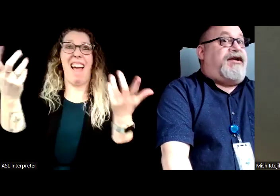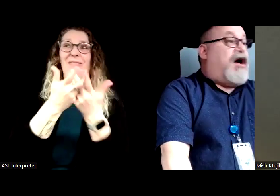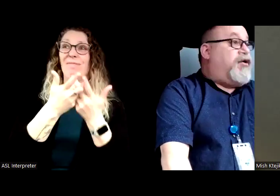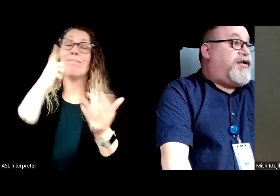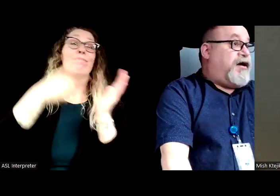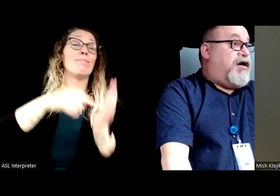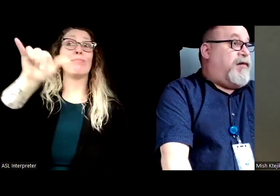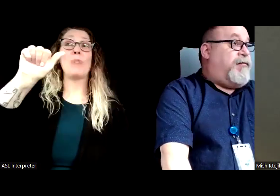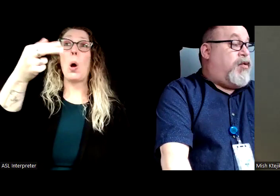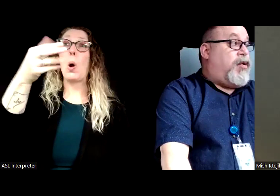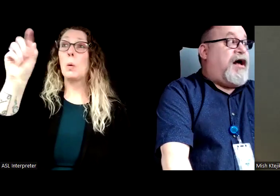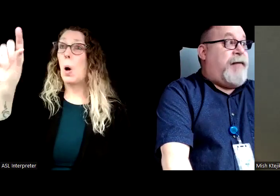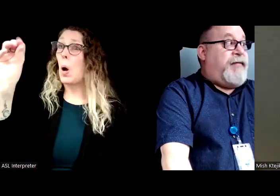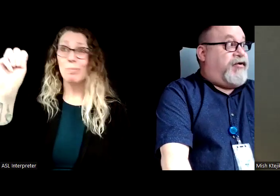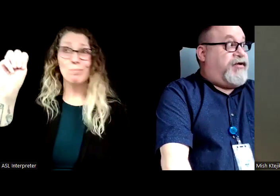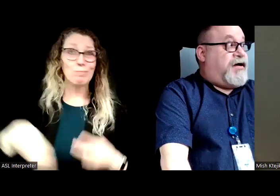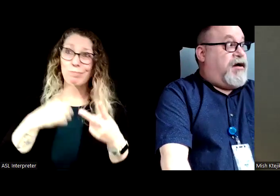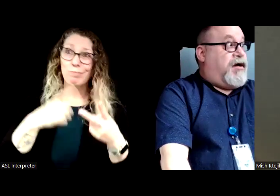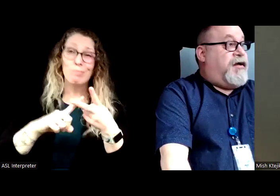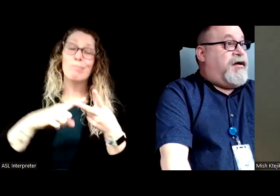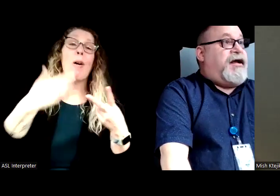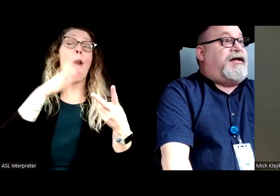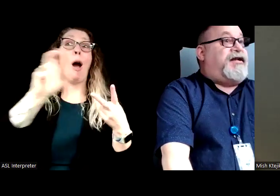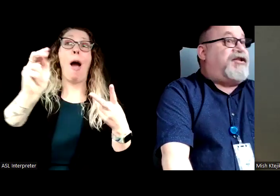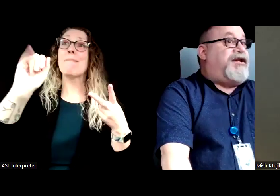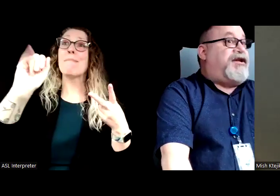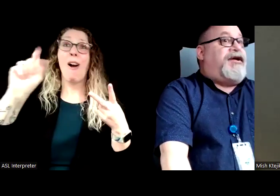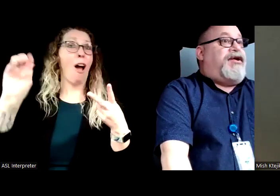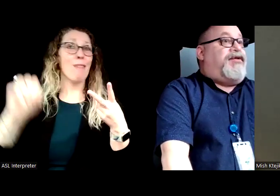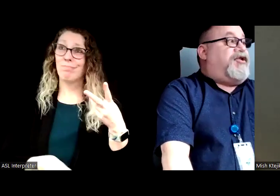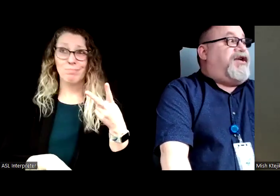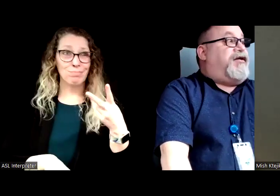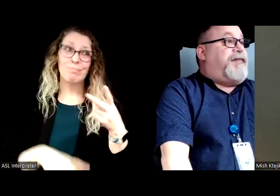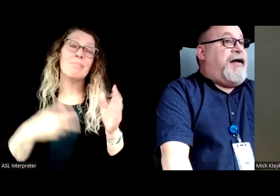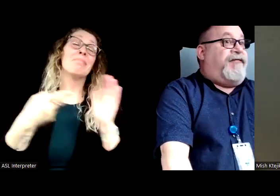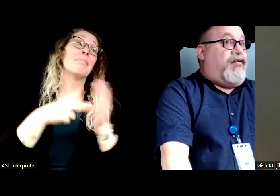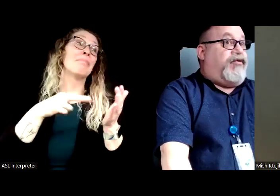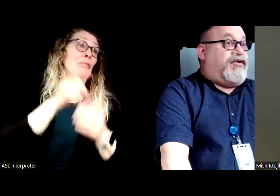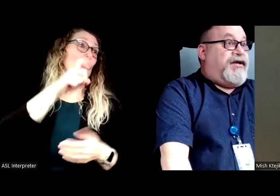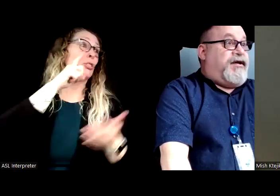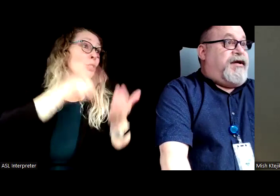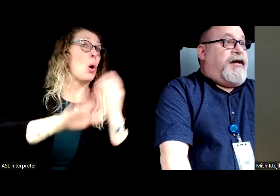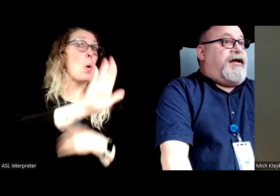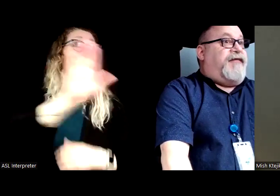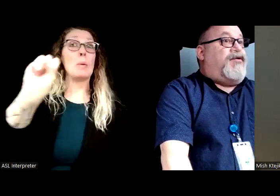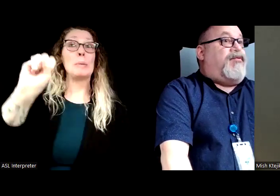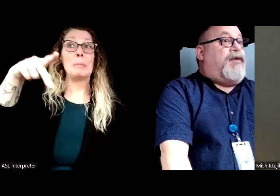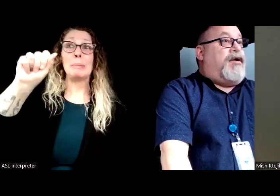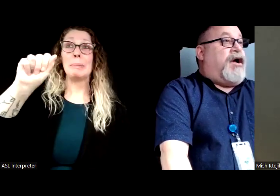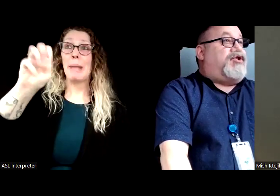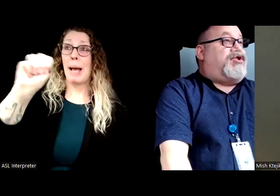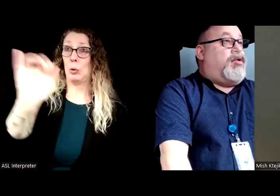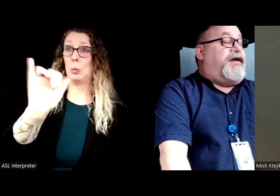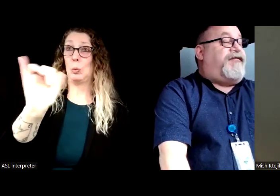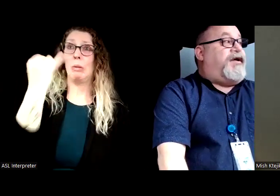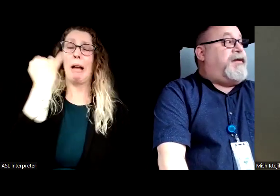a yahoo.com or a hotmail.com. In addition, you may want to check your spam folders. If you are